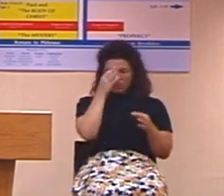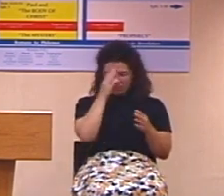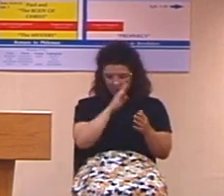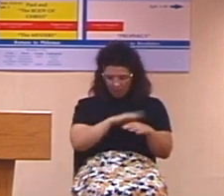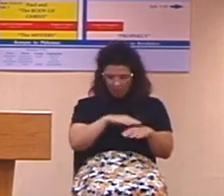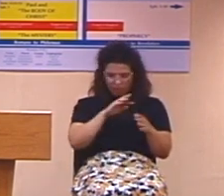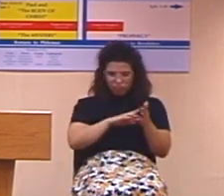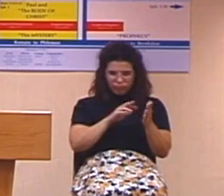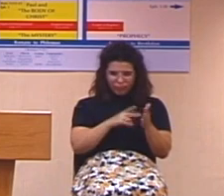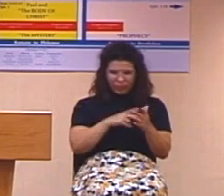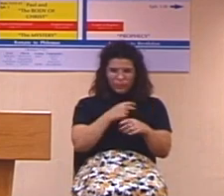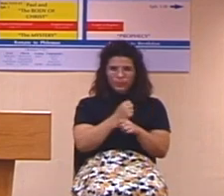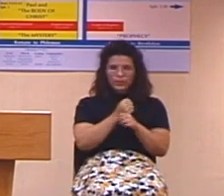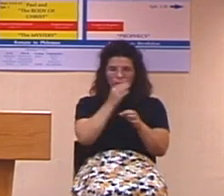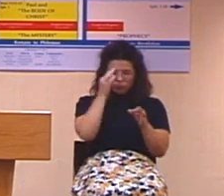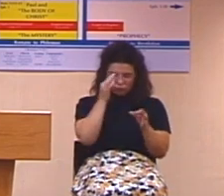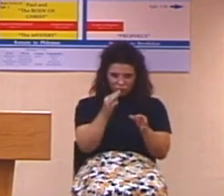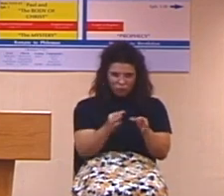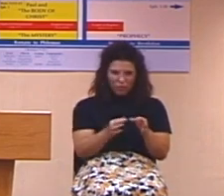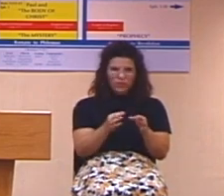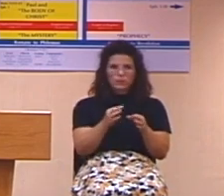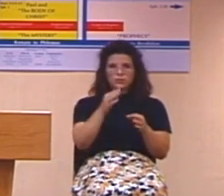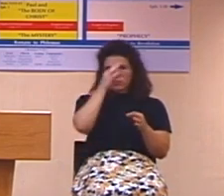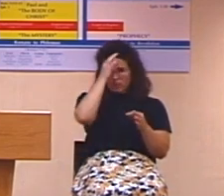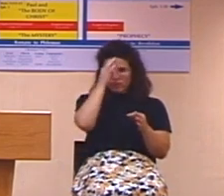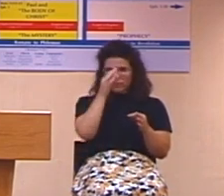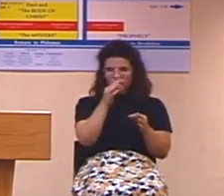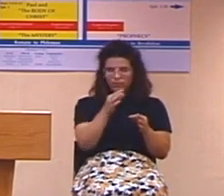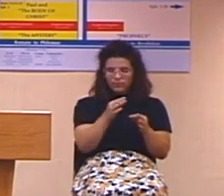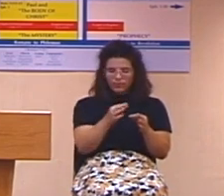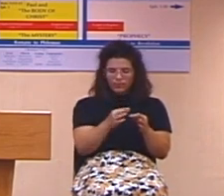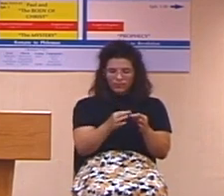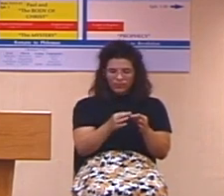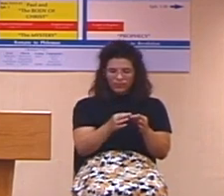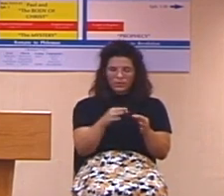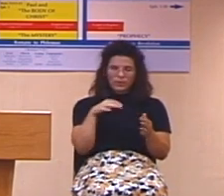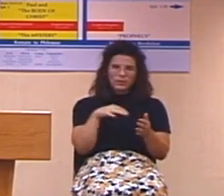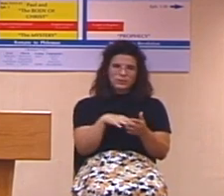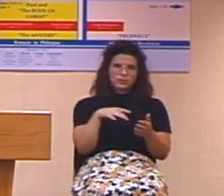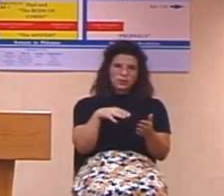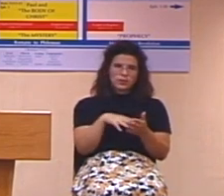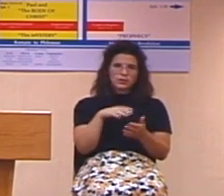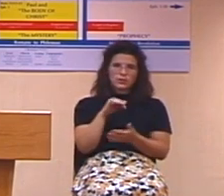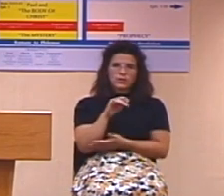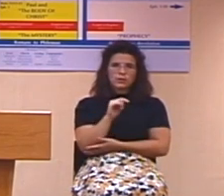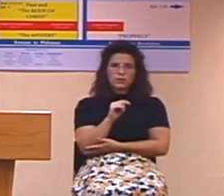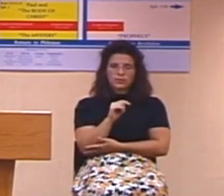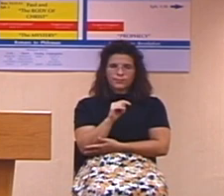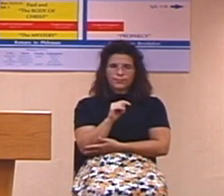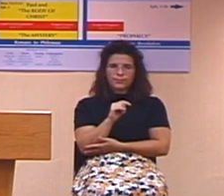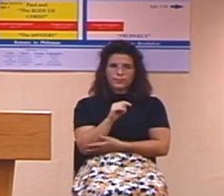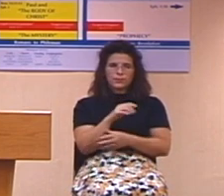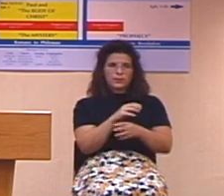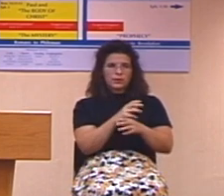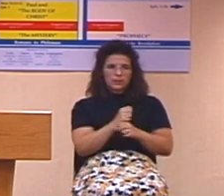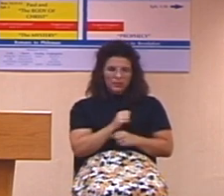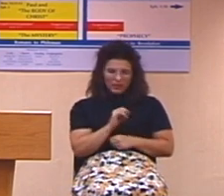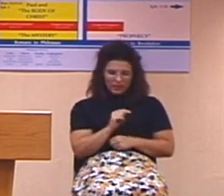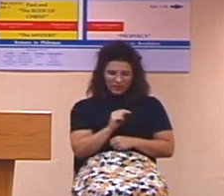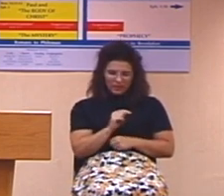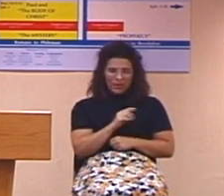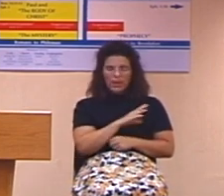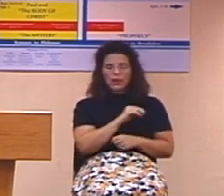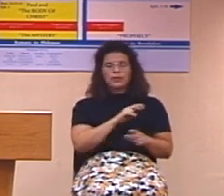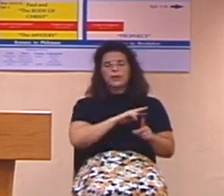deliberately make a choice of faith and study it. Take it and